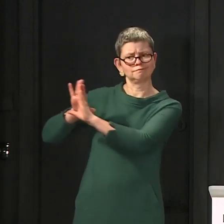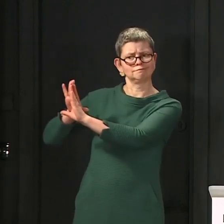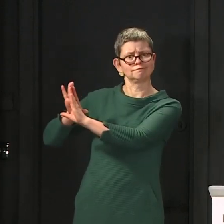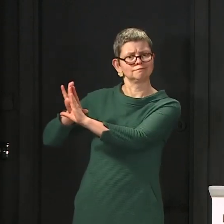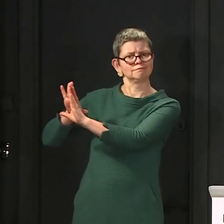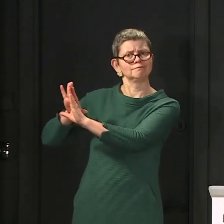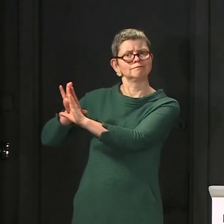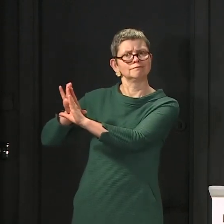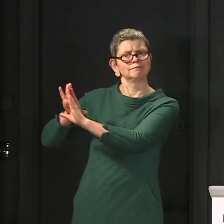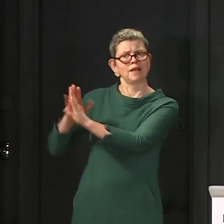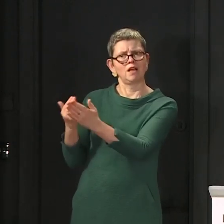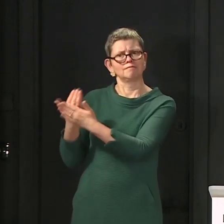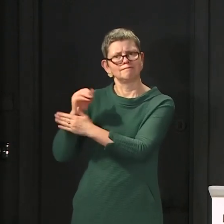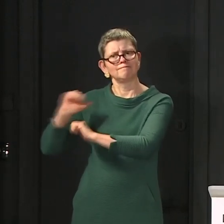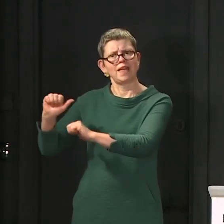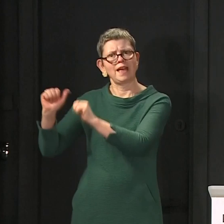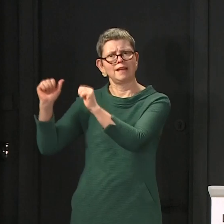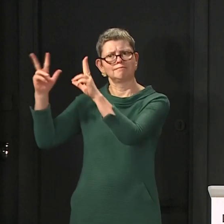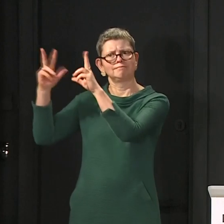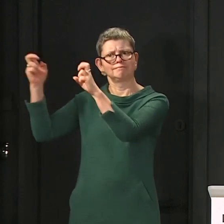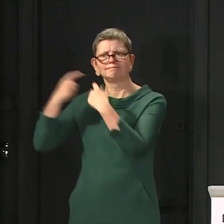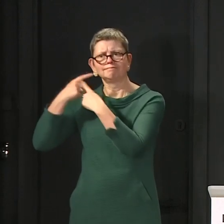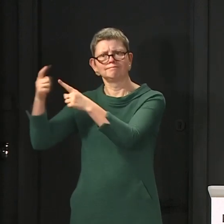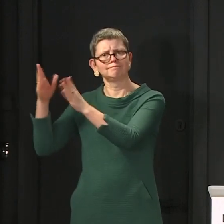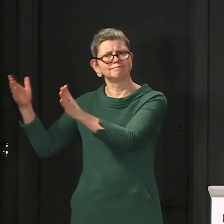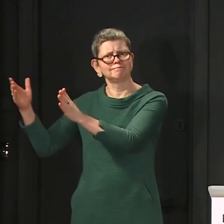the new new advice down